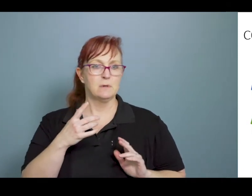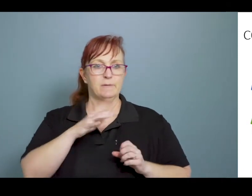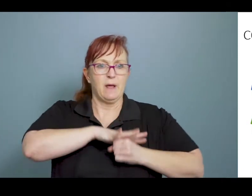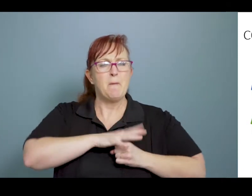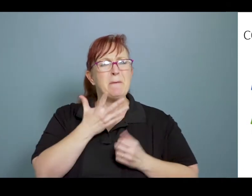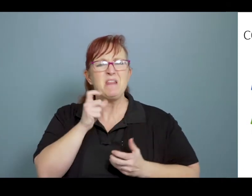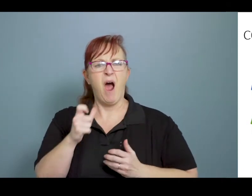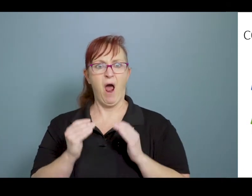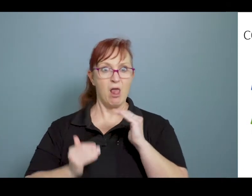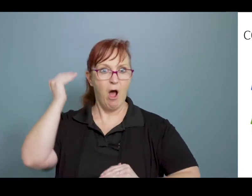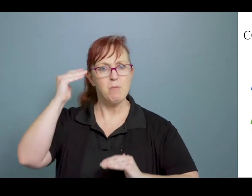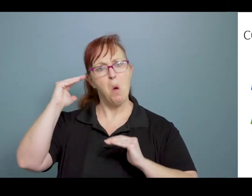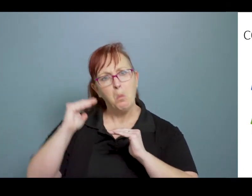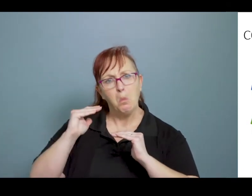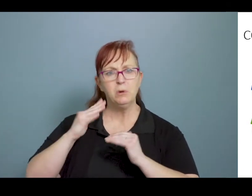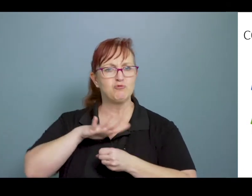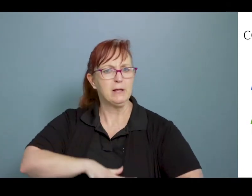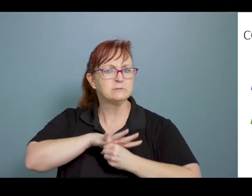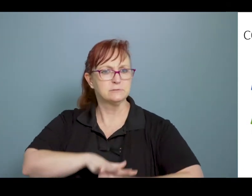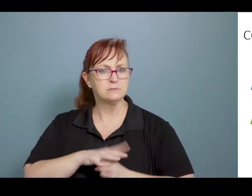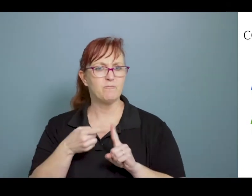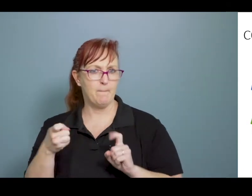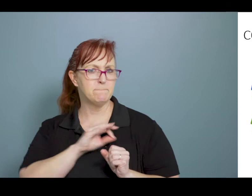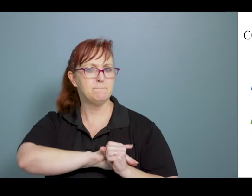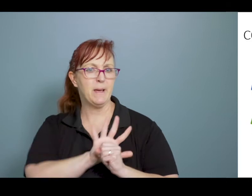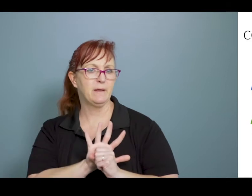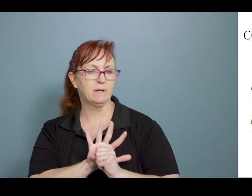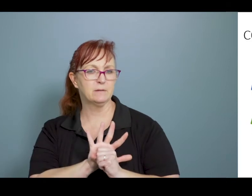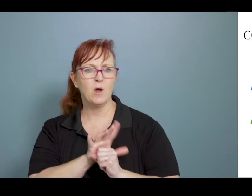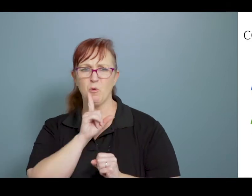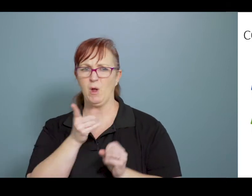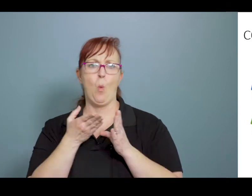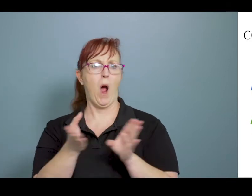but still there. So what we know is that it's very